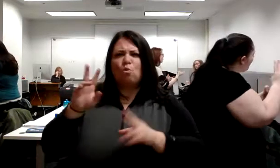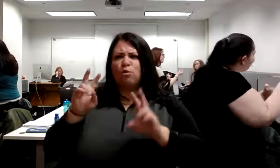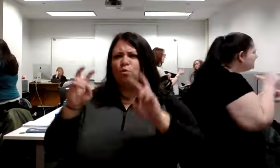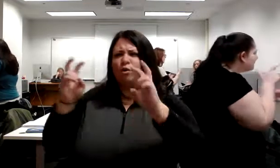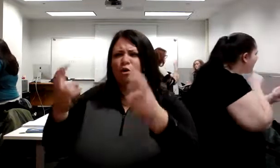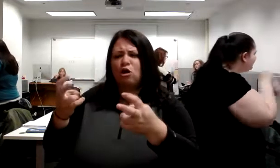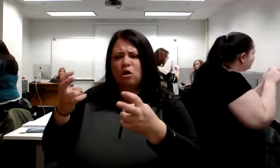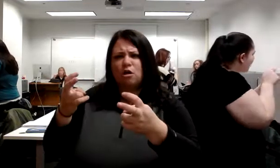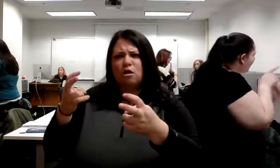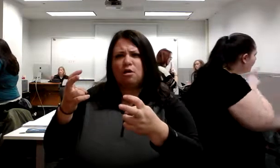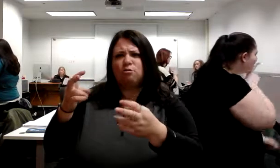Adam.